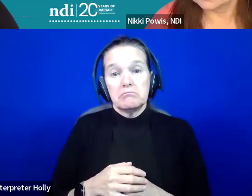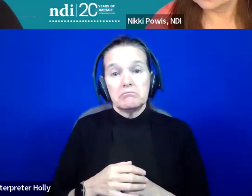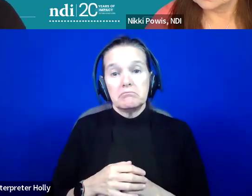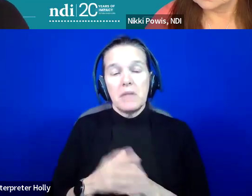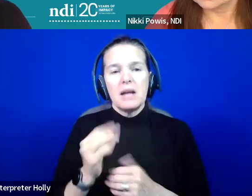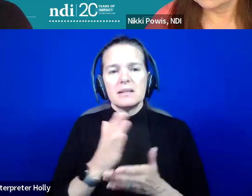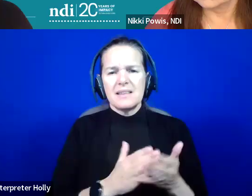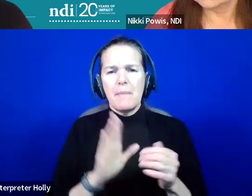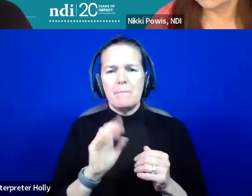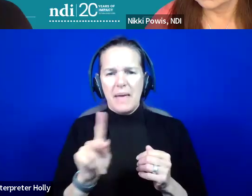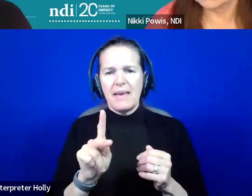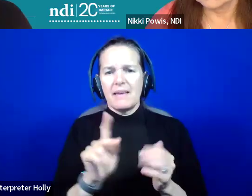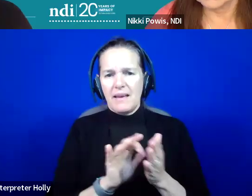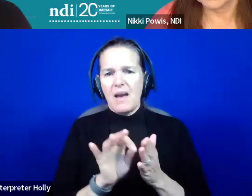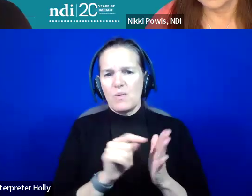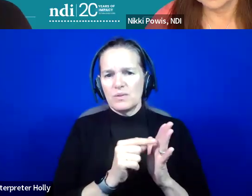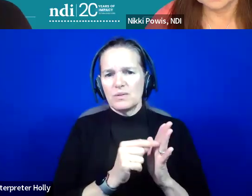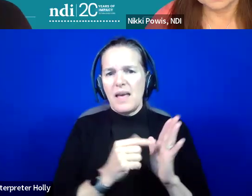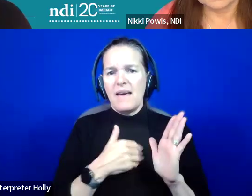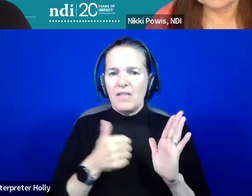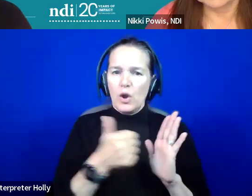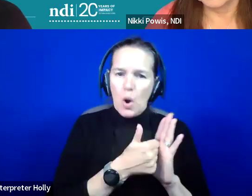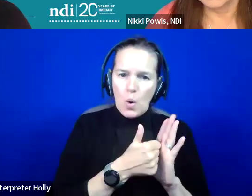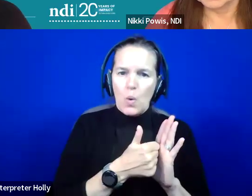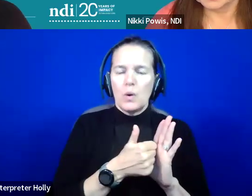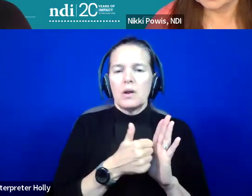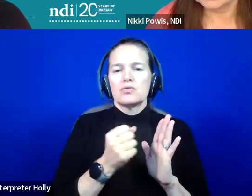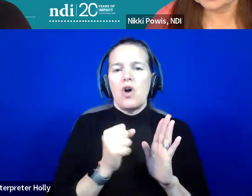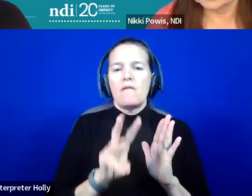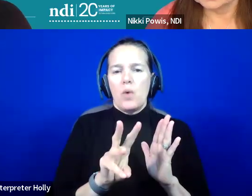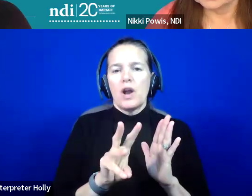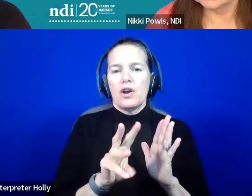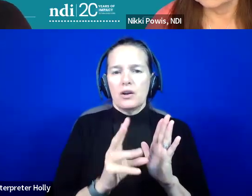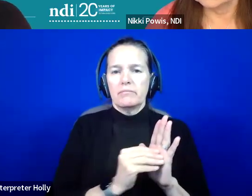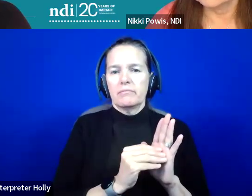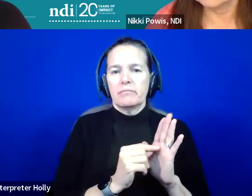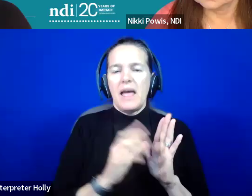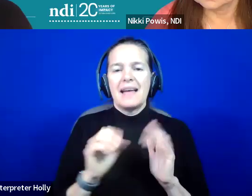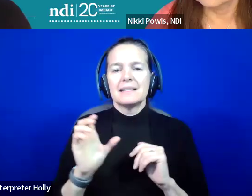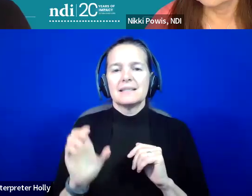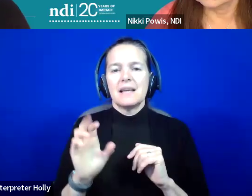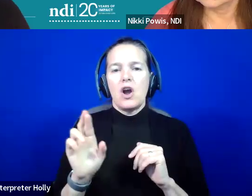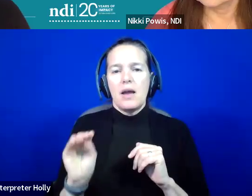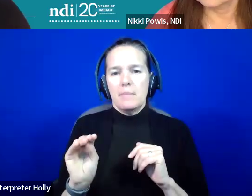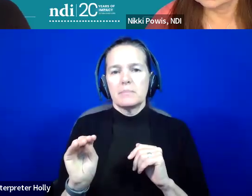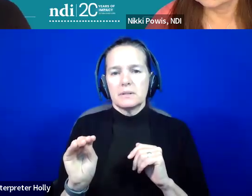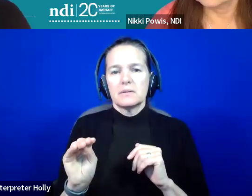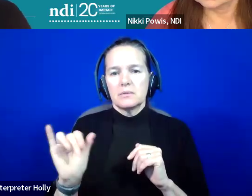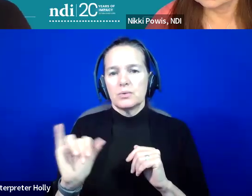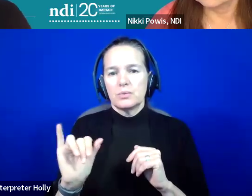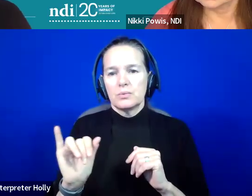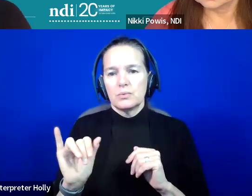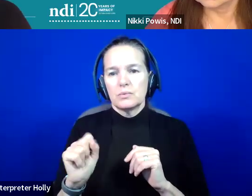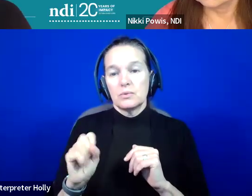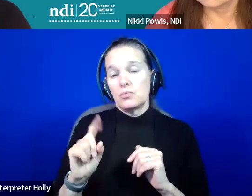accounts that will have their own accounting software embedded, and also CRMs as well, just to kind of throw that out there.